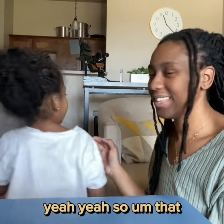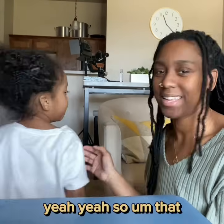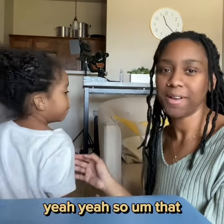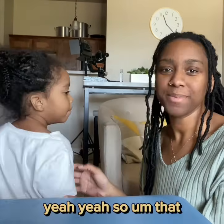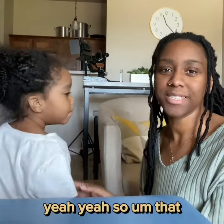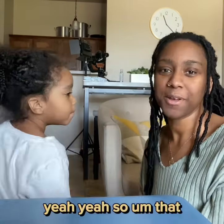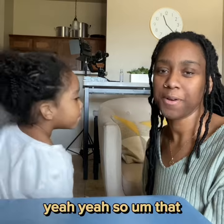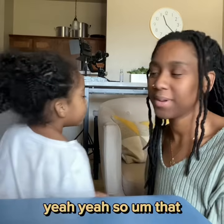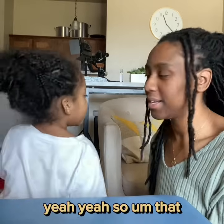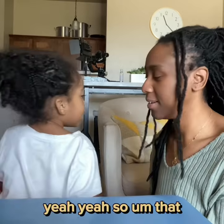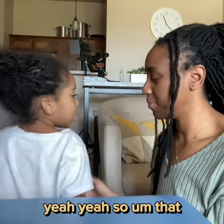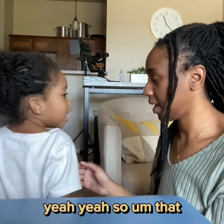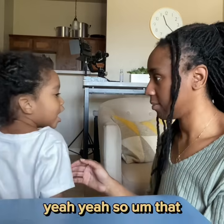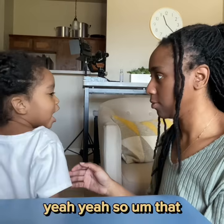Yeah. So